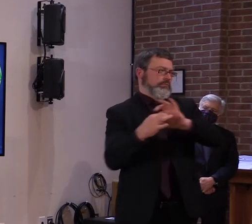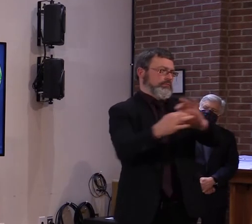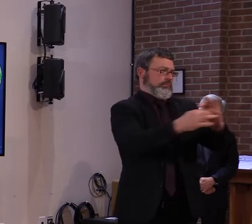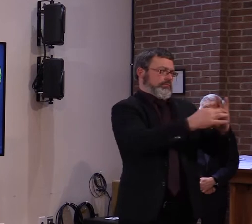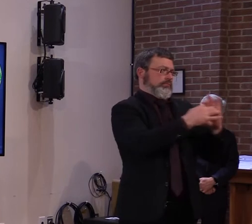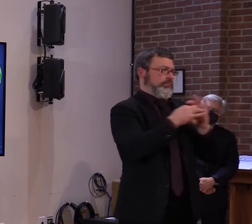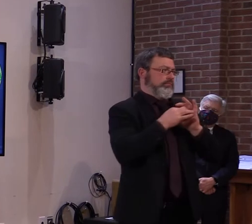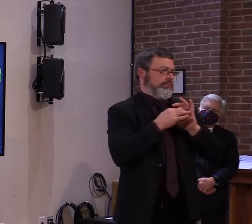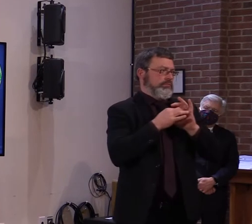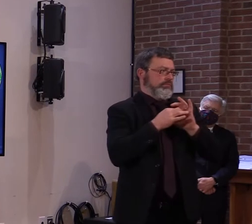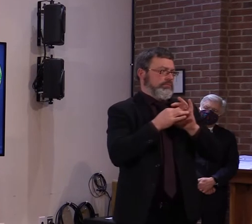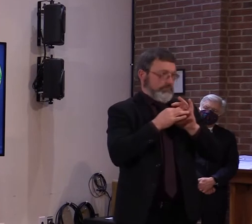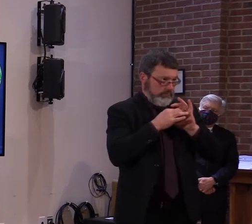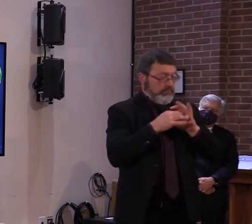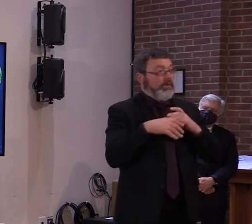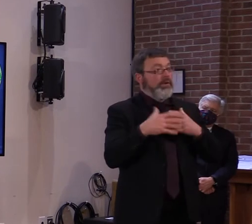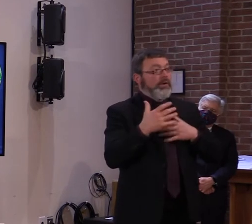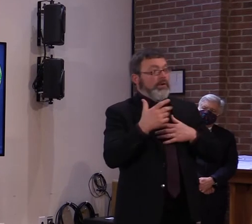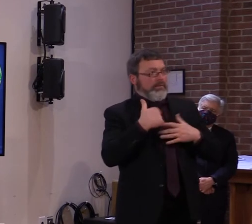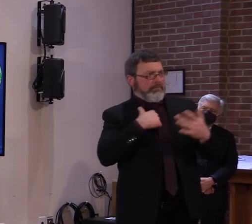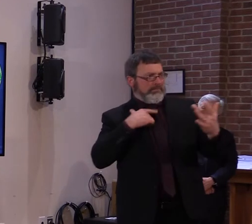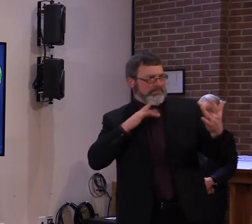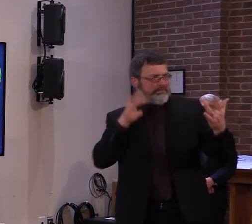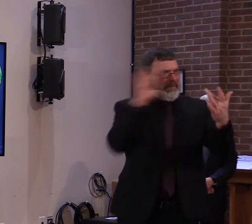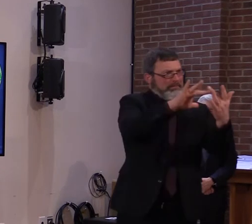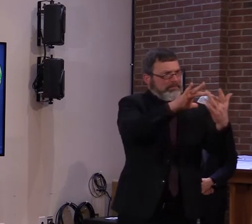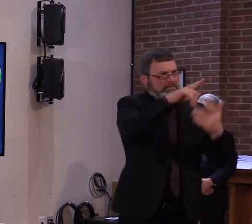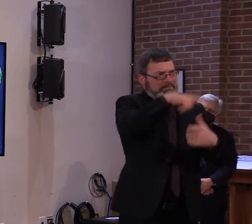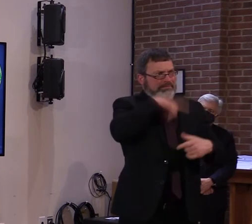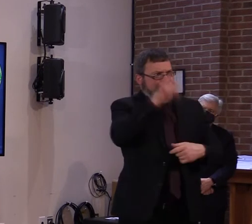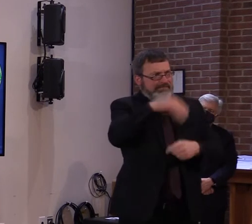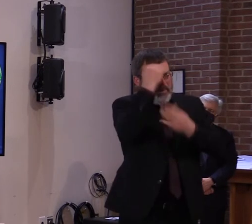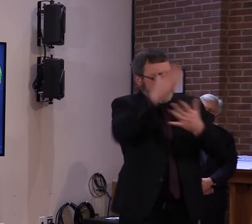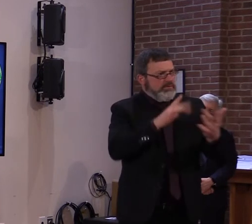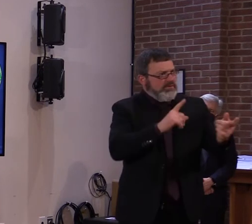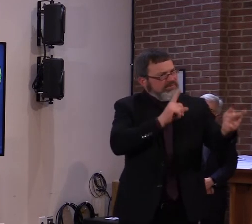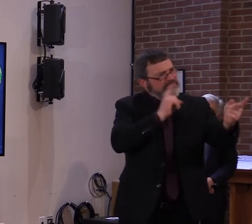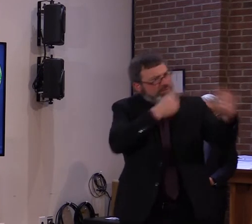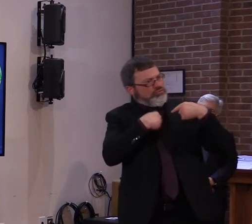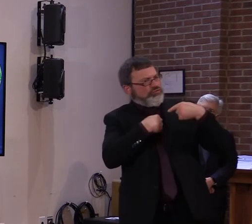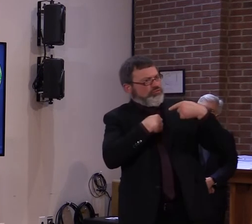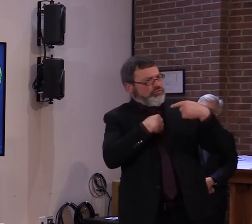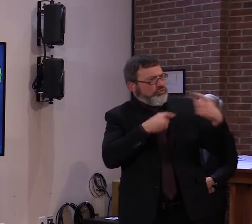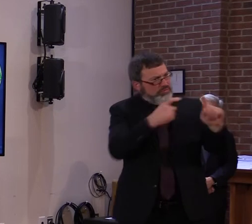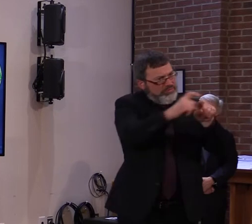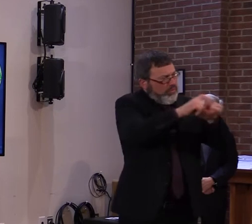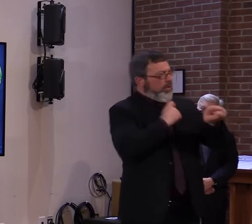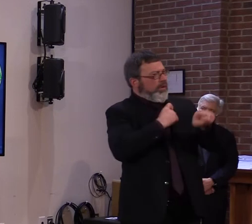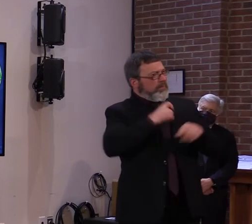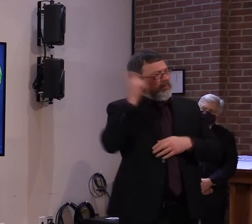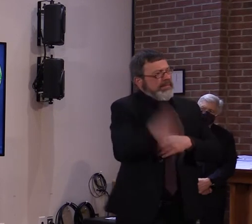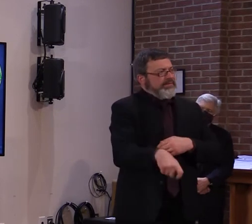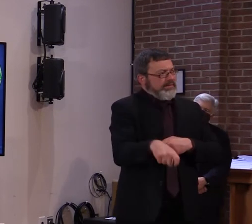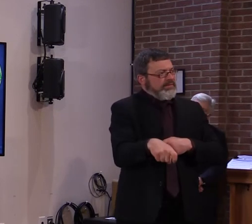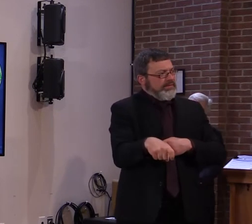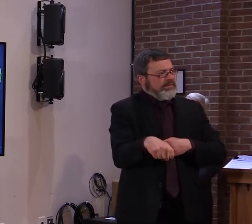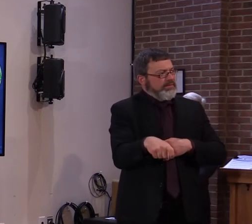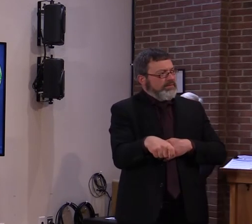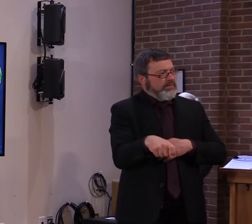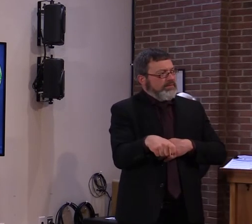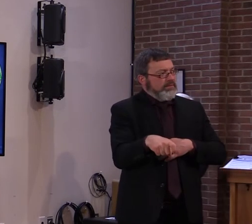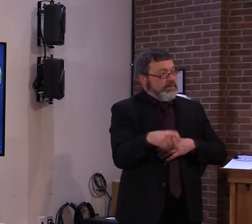cases. We are training new people in their ranks, and we're working with partners to help ensure that everyone who needs to